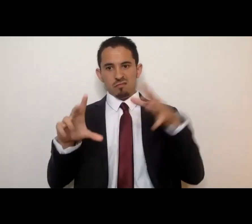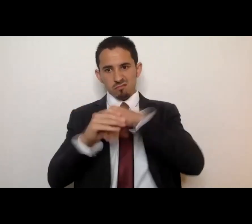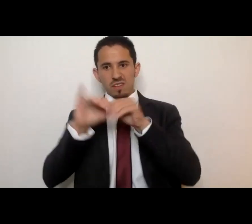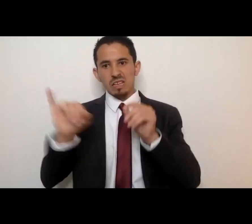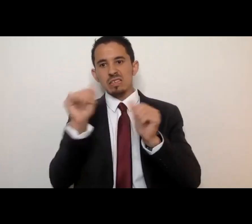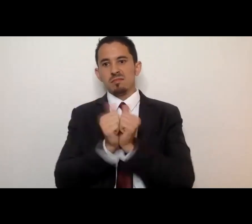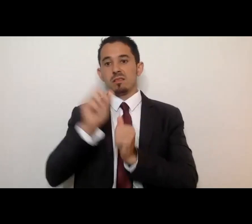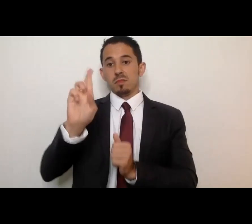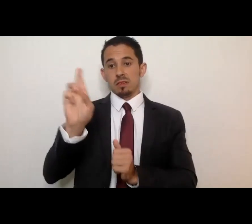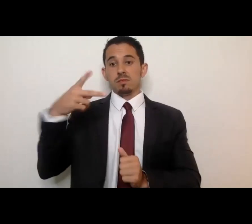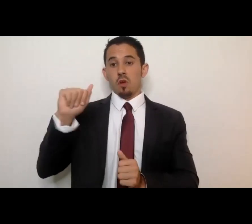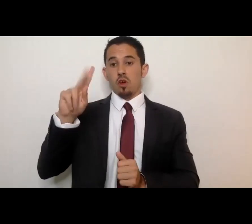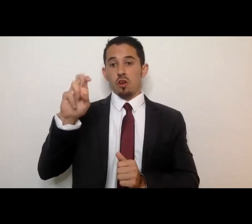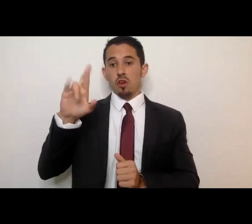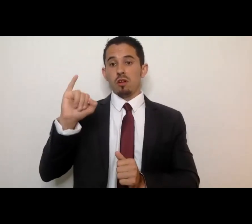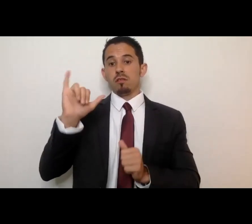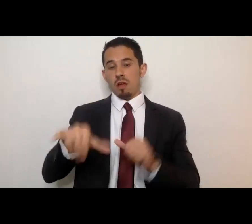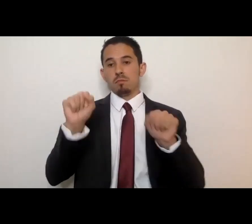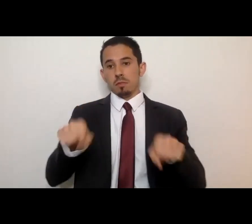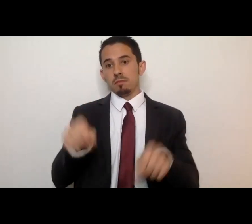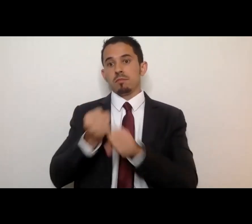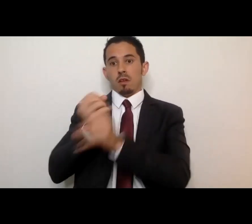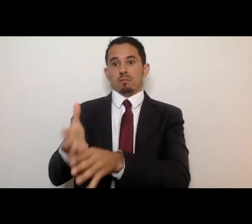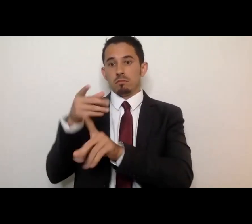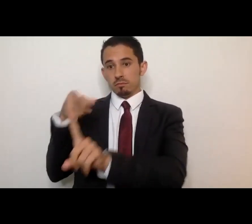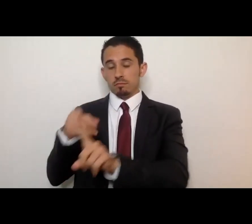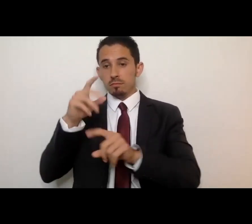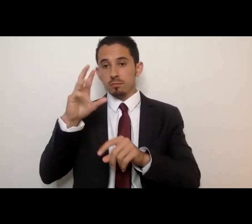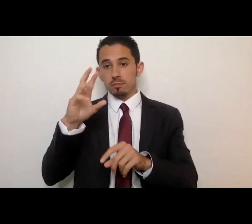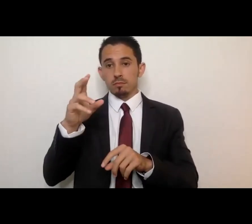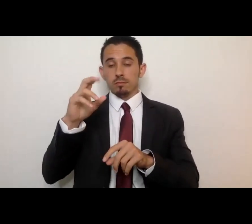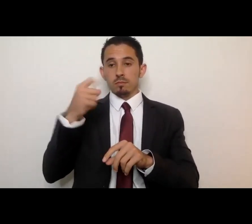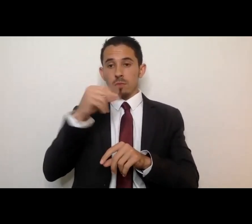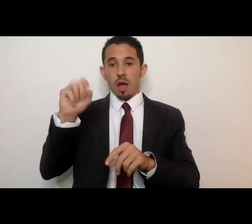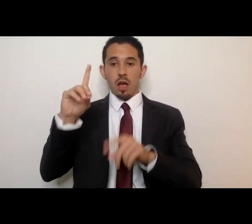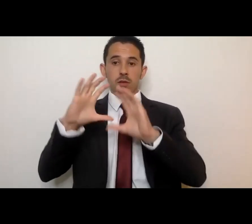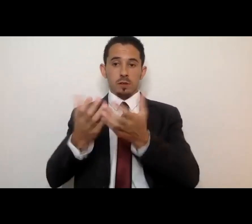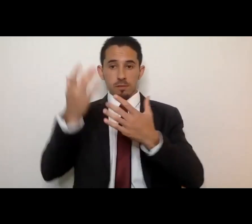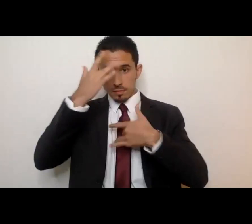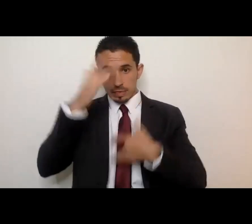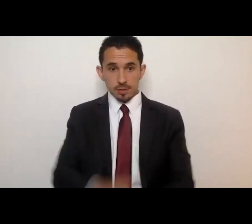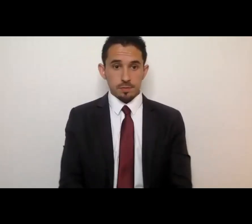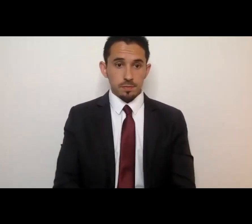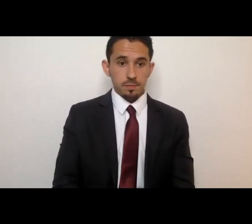case of a tick infected with Rickettsia parkeri that could potentially cause